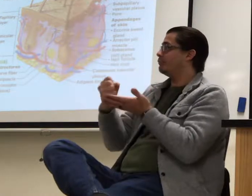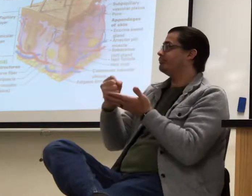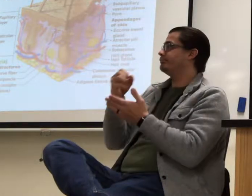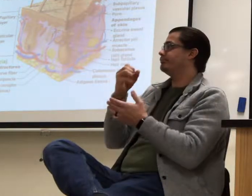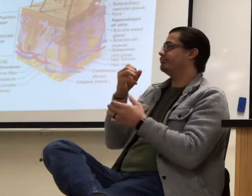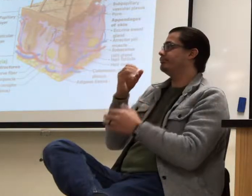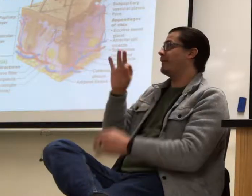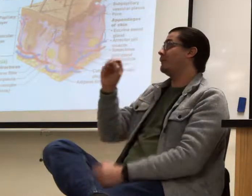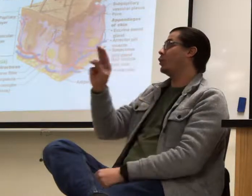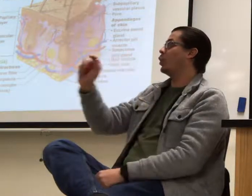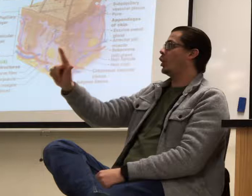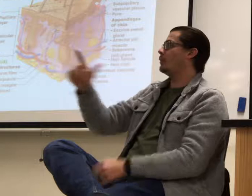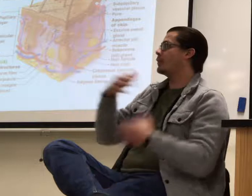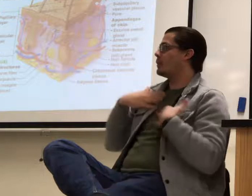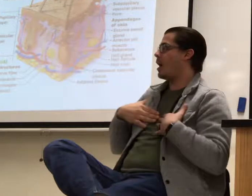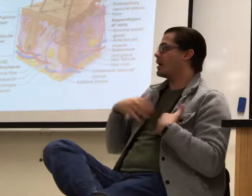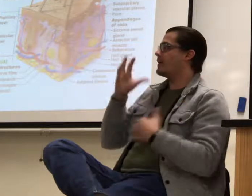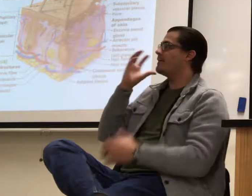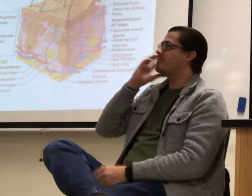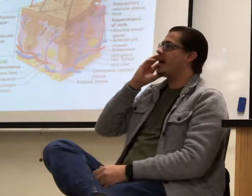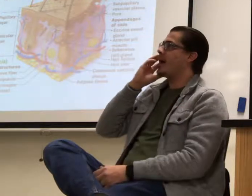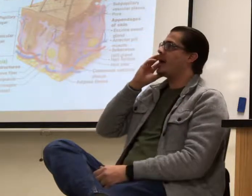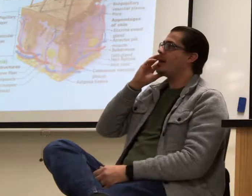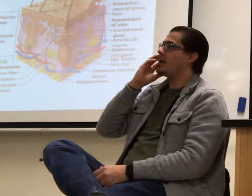have fat.